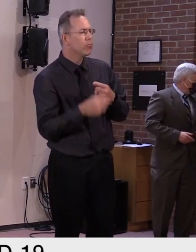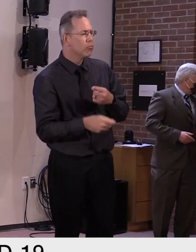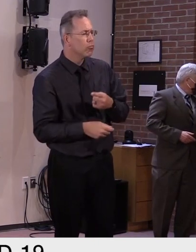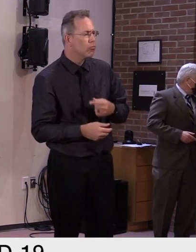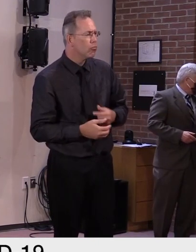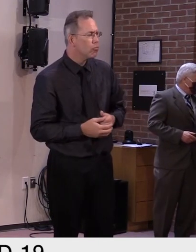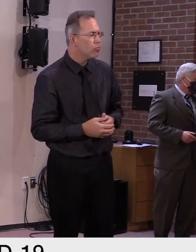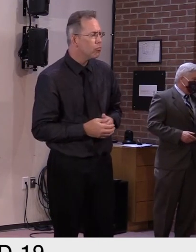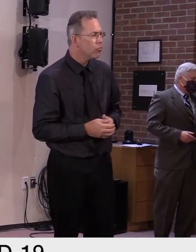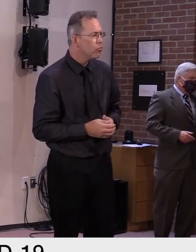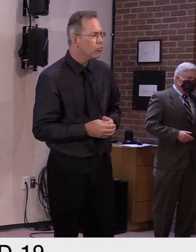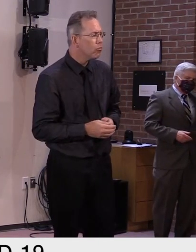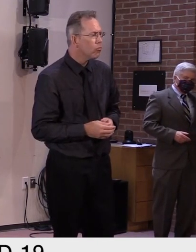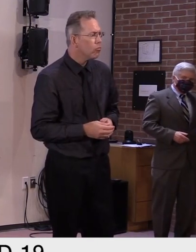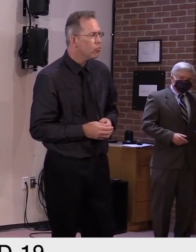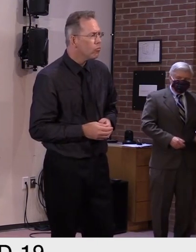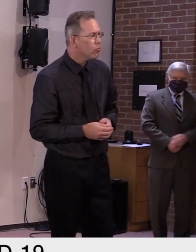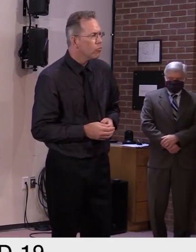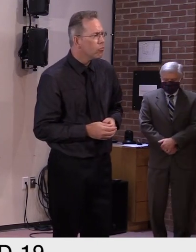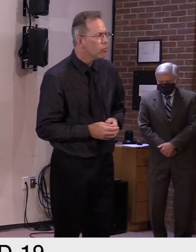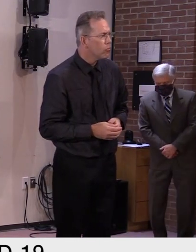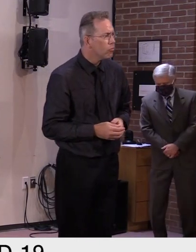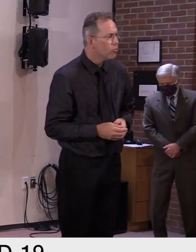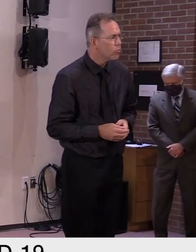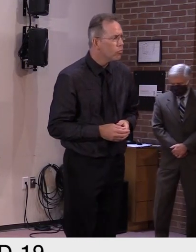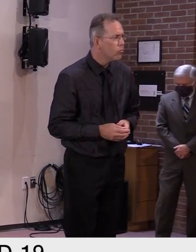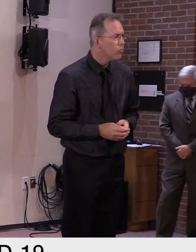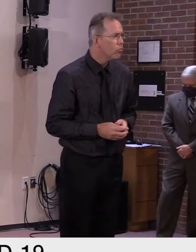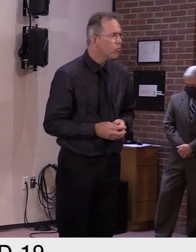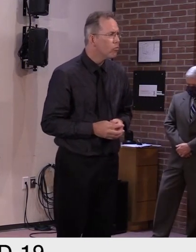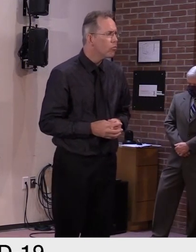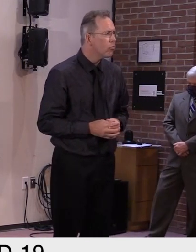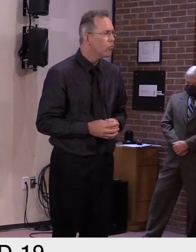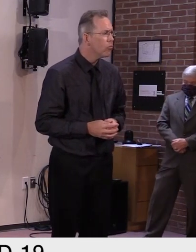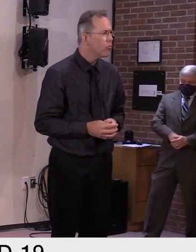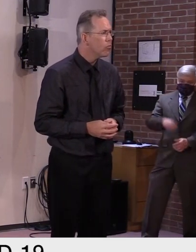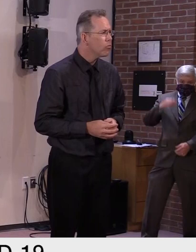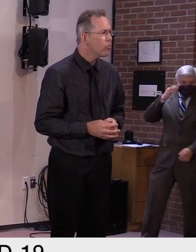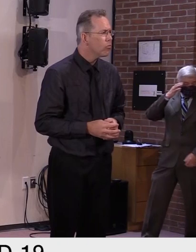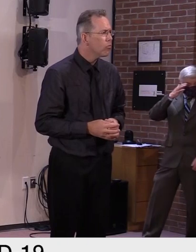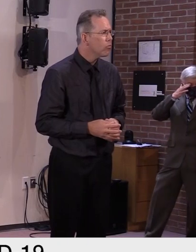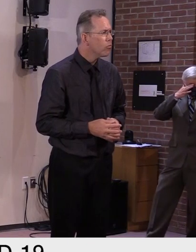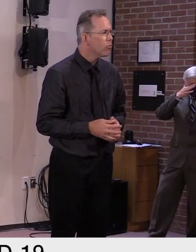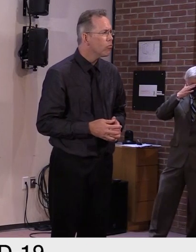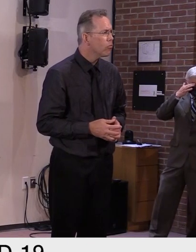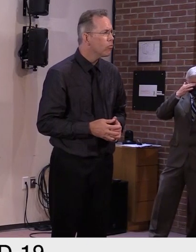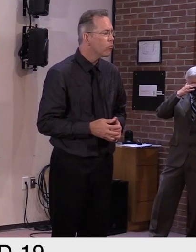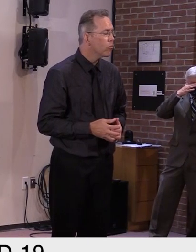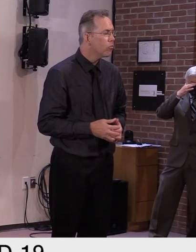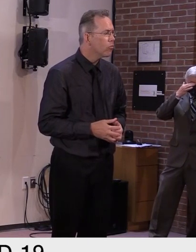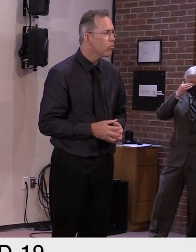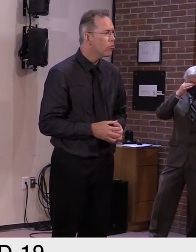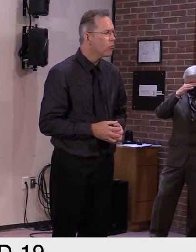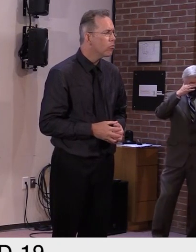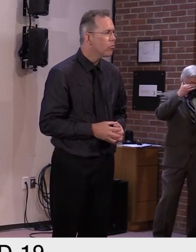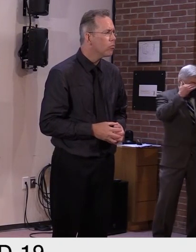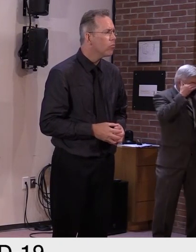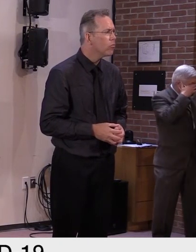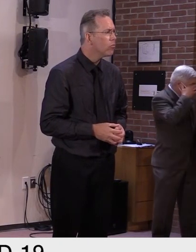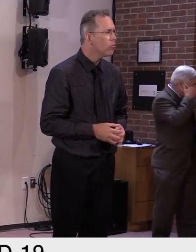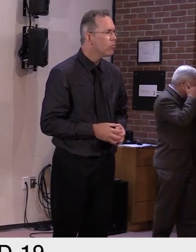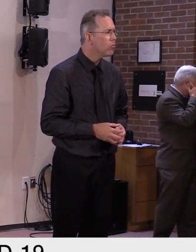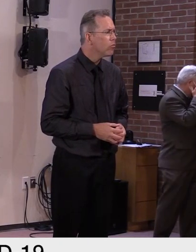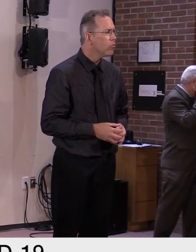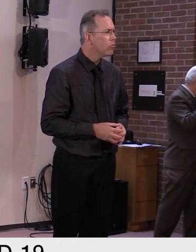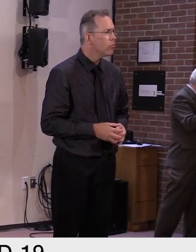the problem with the rate has to do with the way the Census Bureau computes the figures, and that our